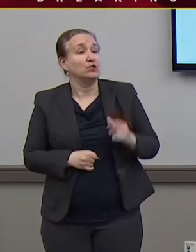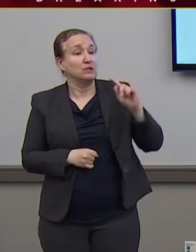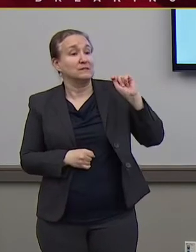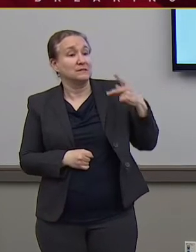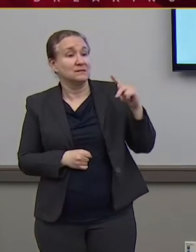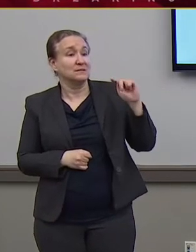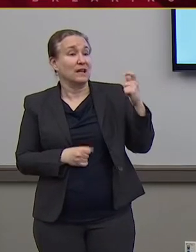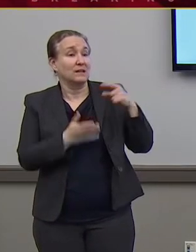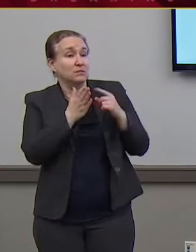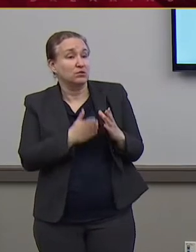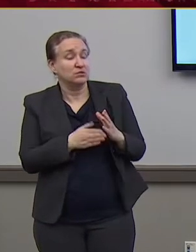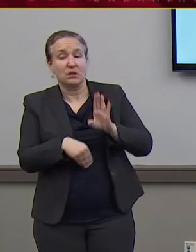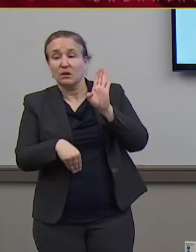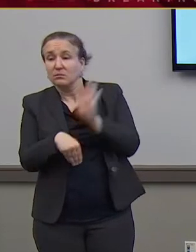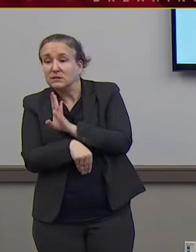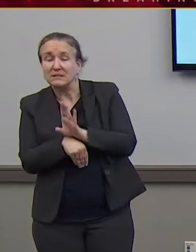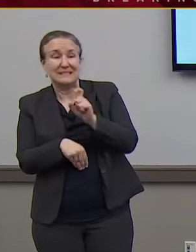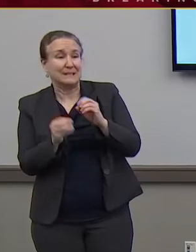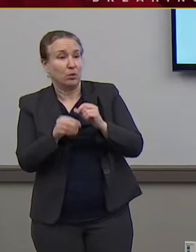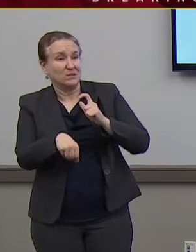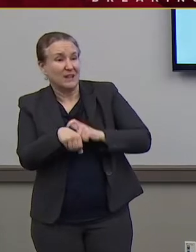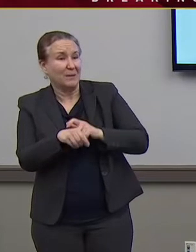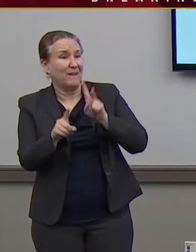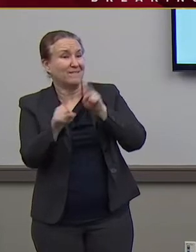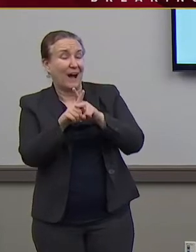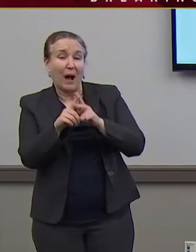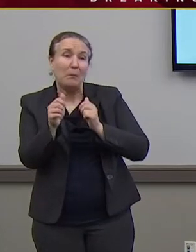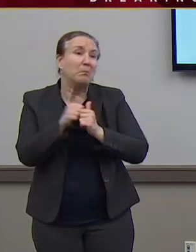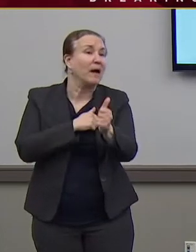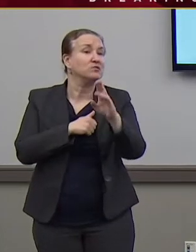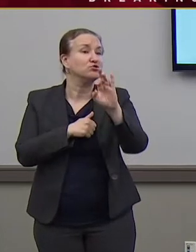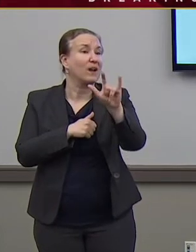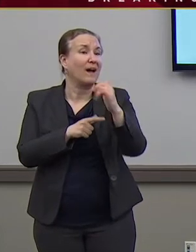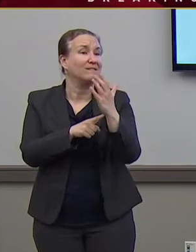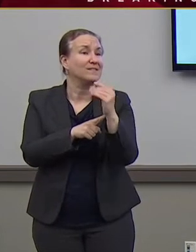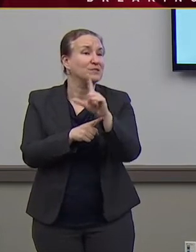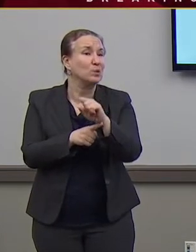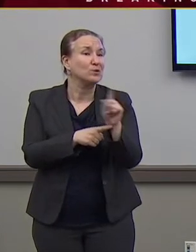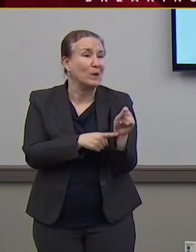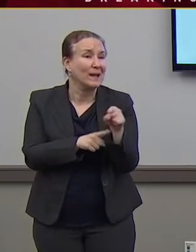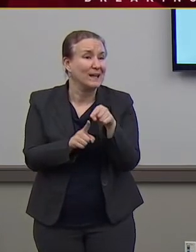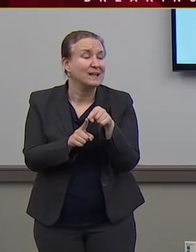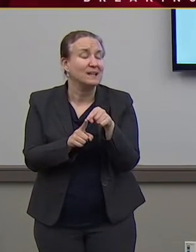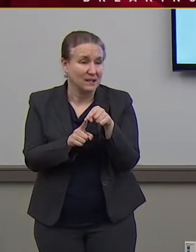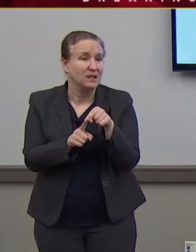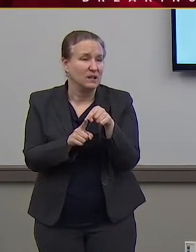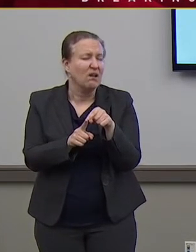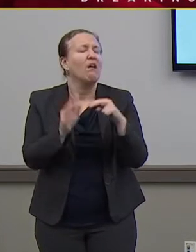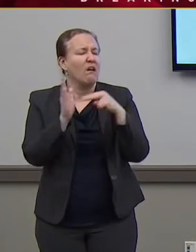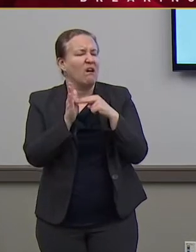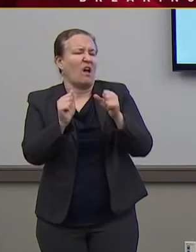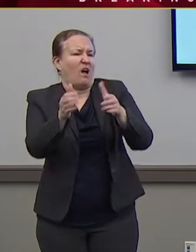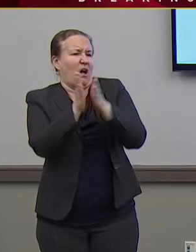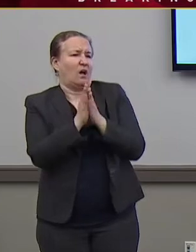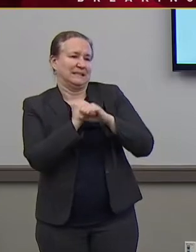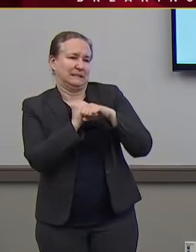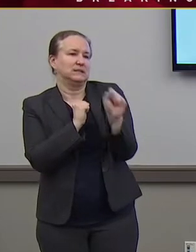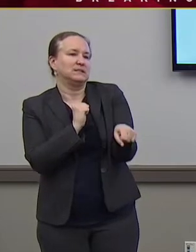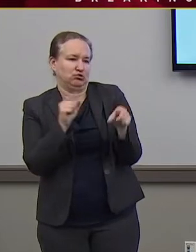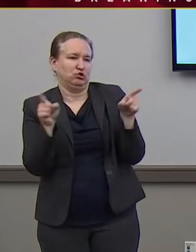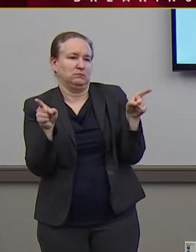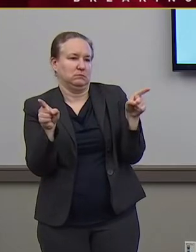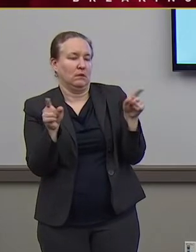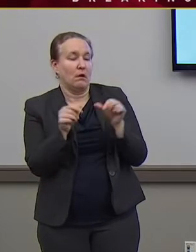businesses who need additional time to file beyond the July 15, 2020 deadline can request an extension